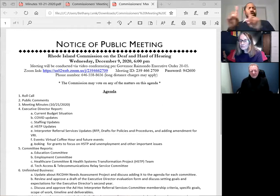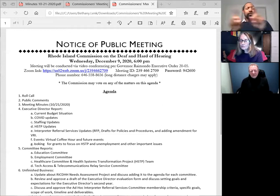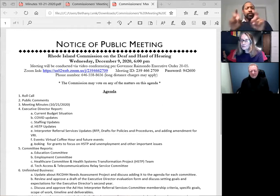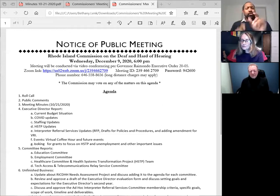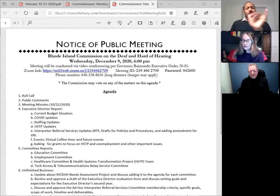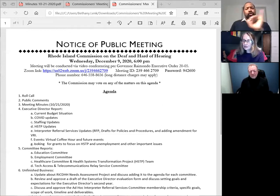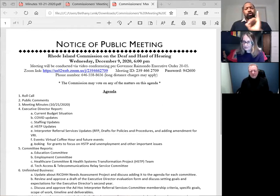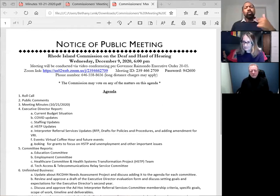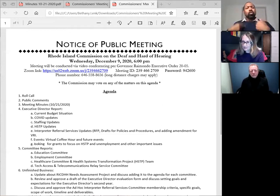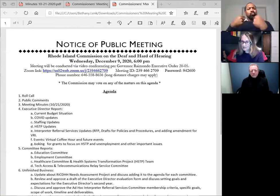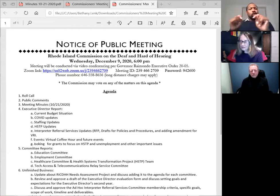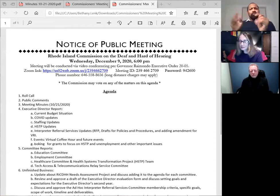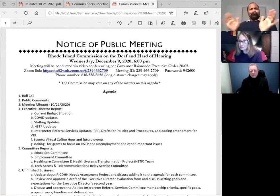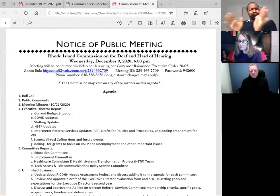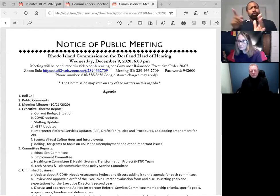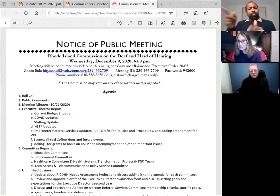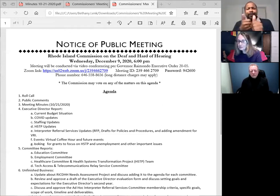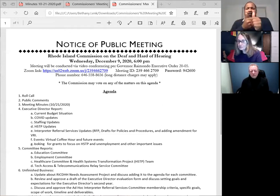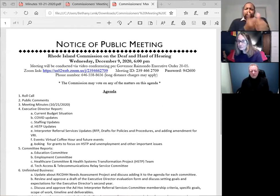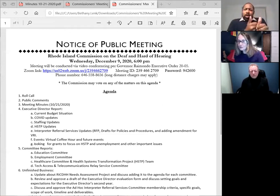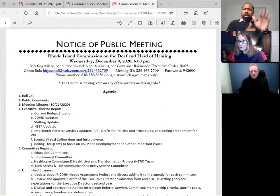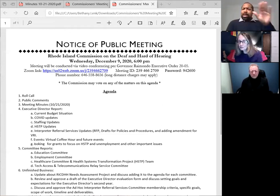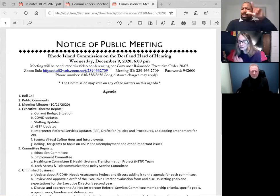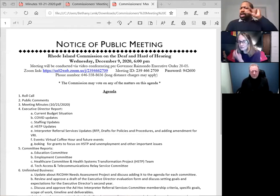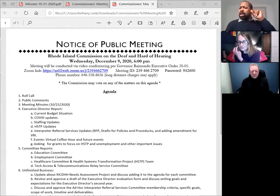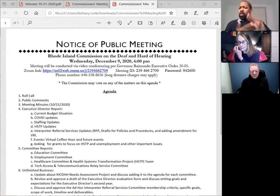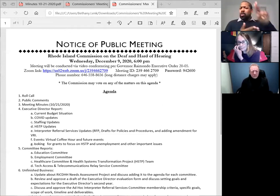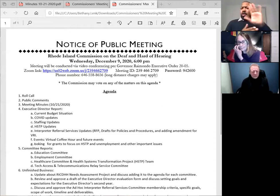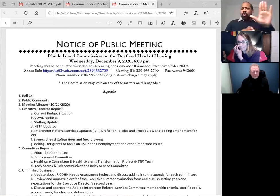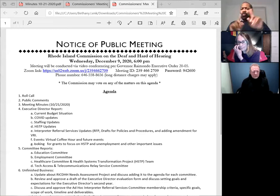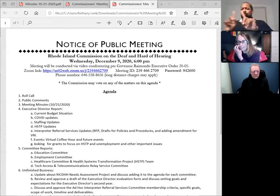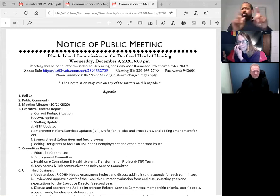would focus on access, and it would have a number of survey questions.